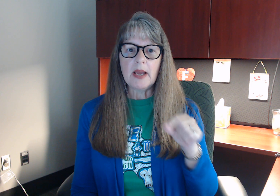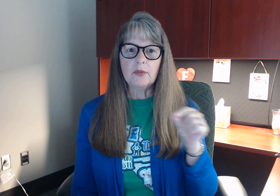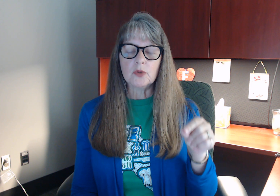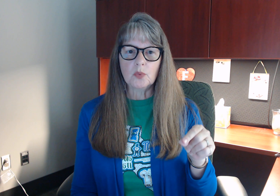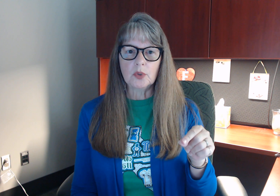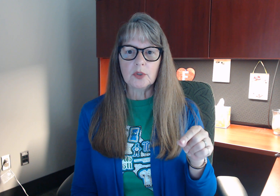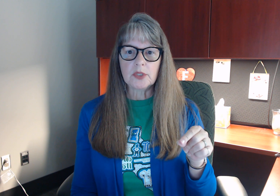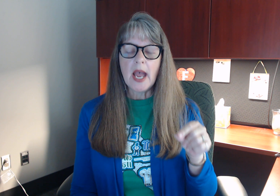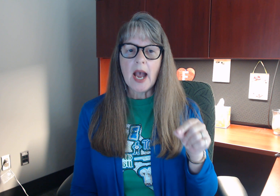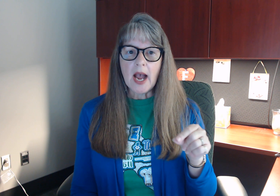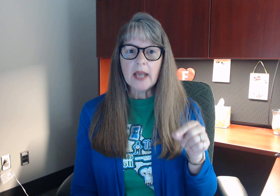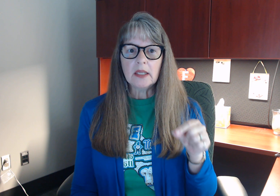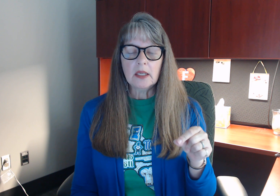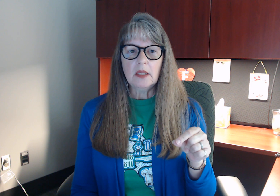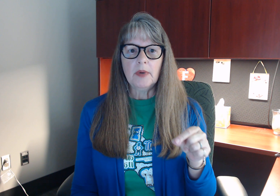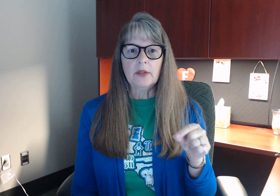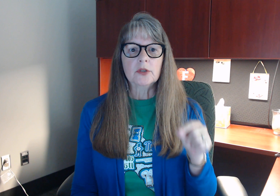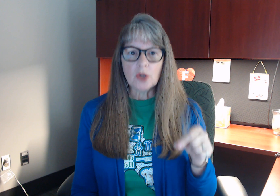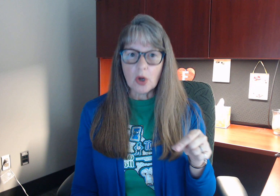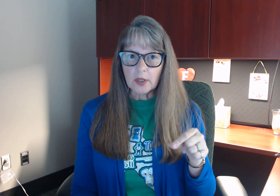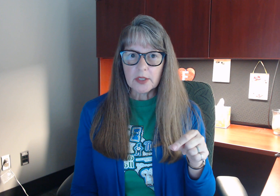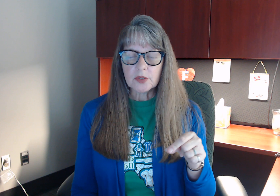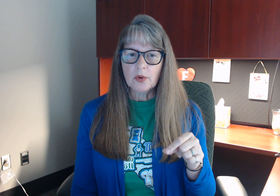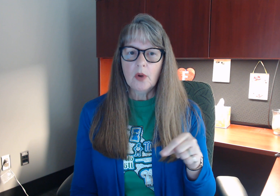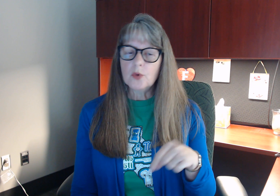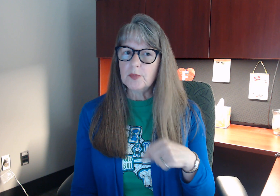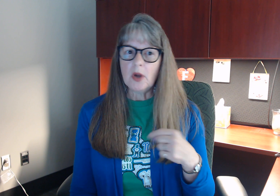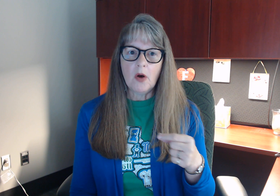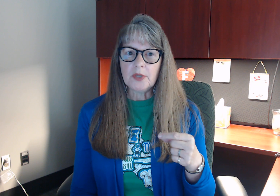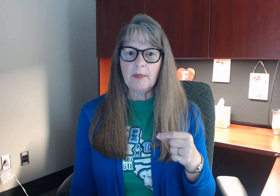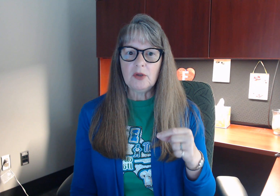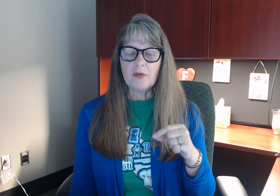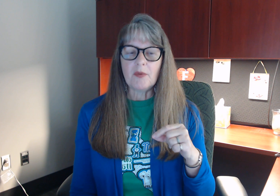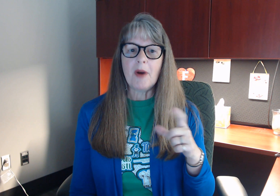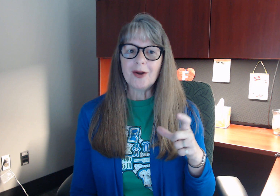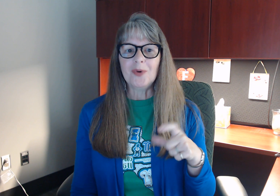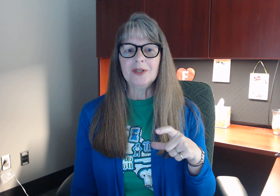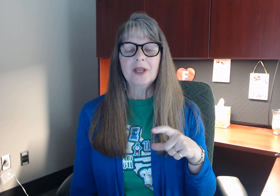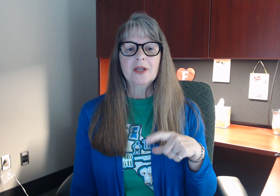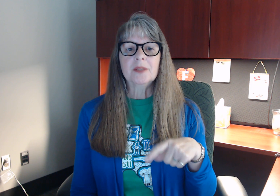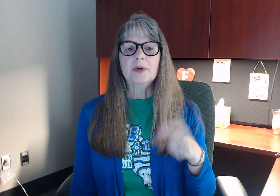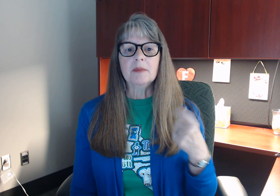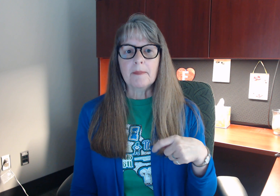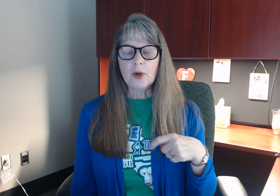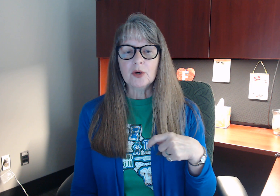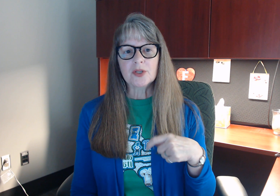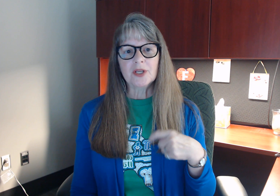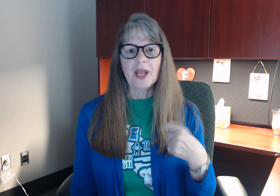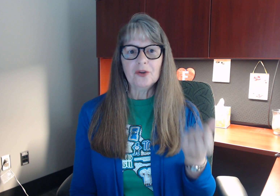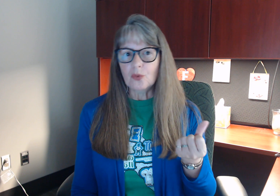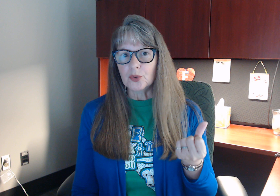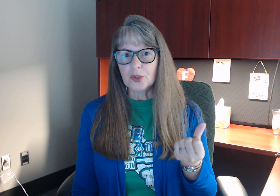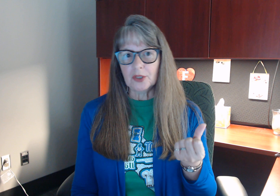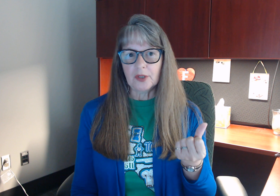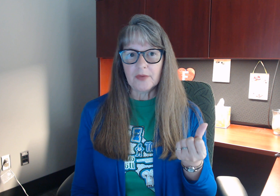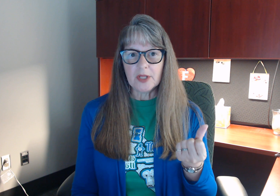those words. I keep a thesaurus with me all the time. I used to have a pocket one to put it in my purse, and now, of course, you can look everything up